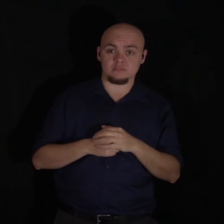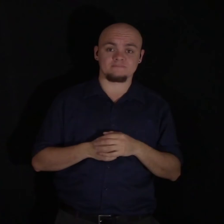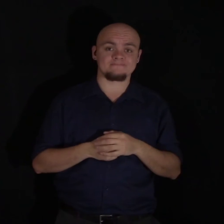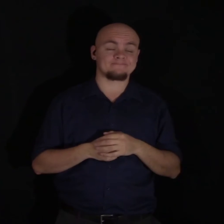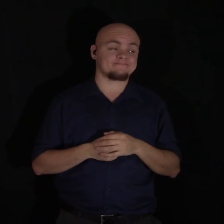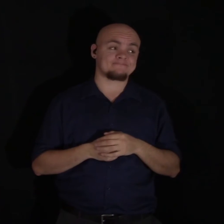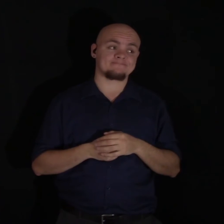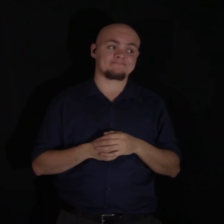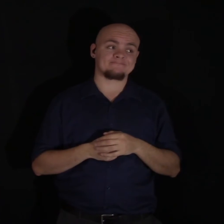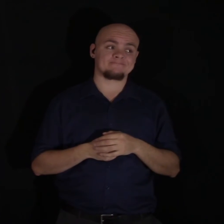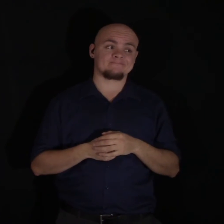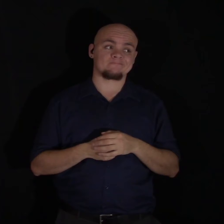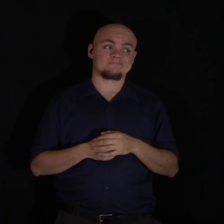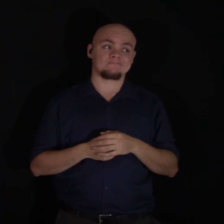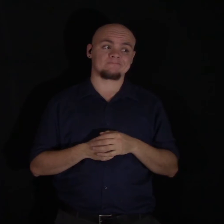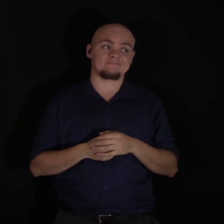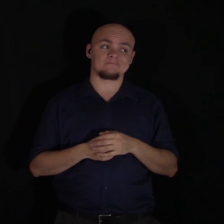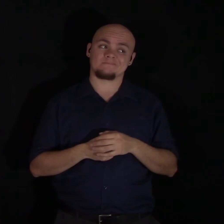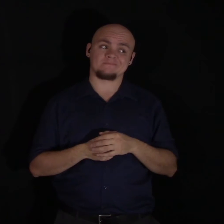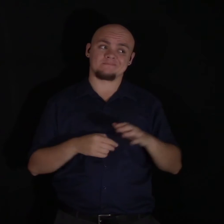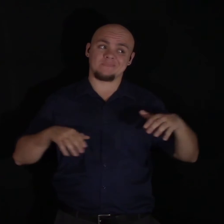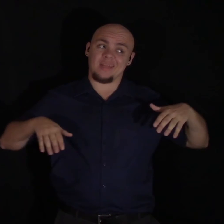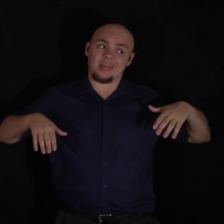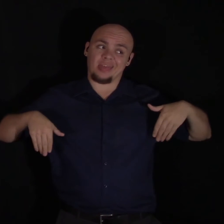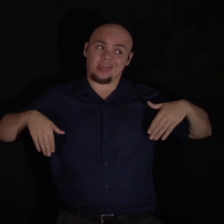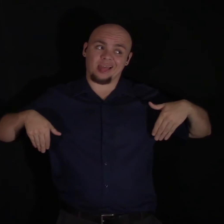I said, "Not yet."